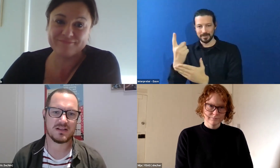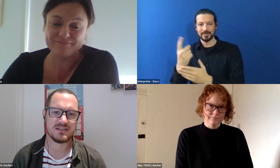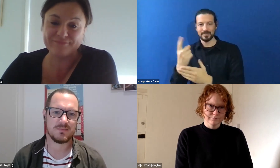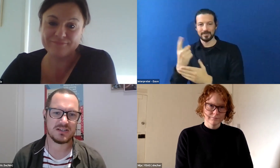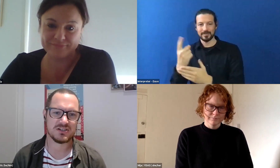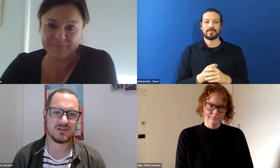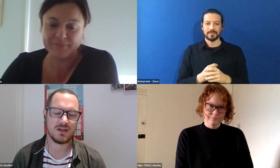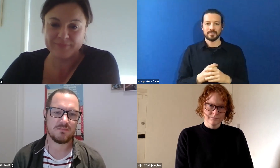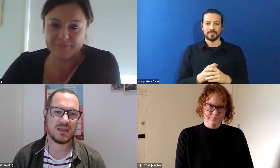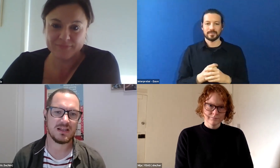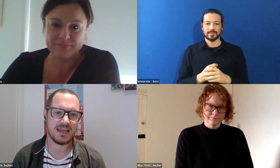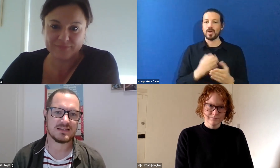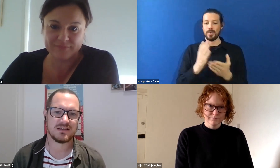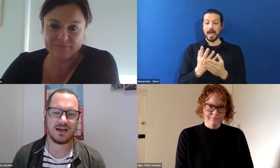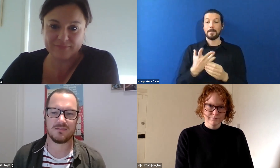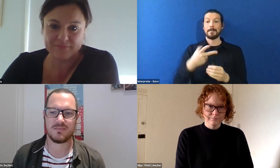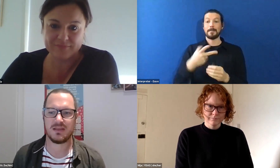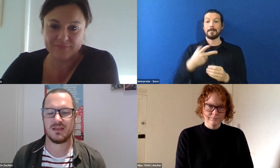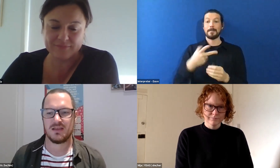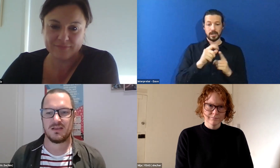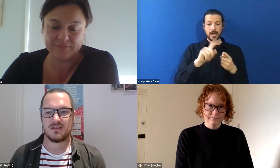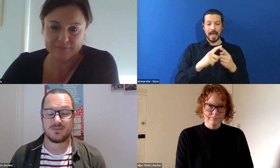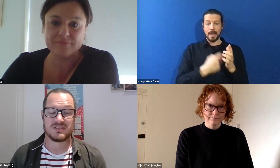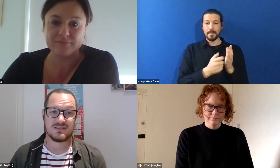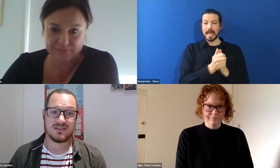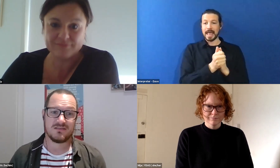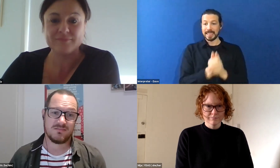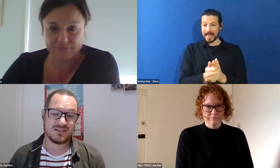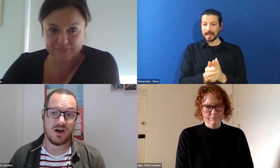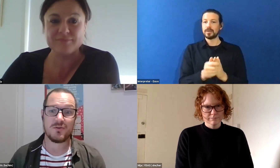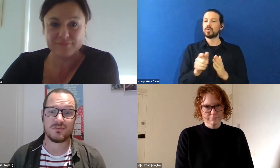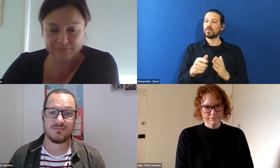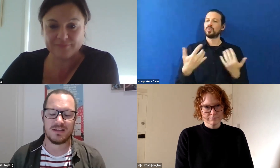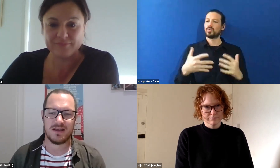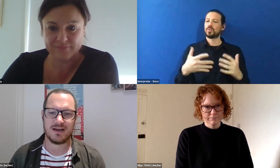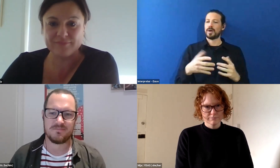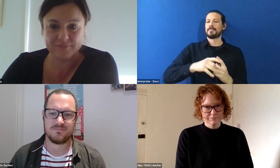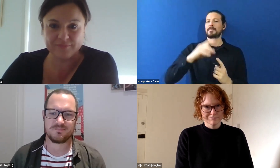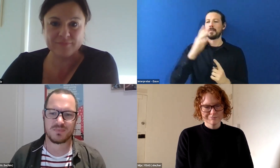where participation and where peer-led comes into its own.